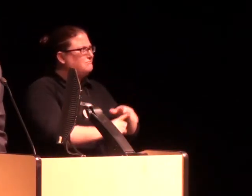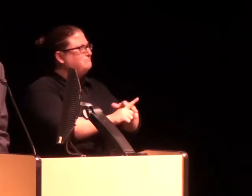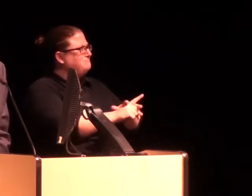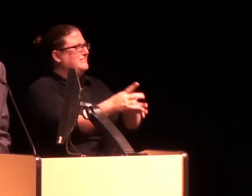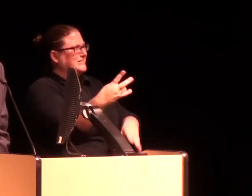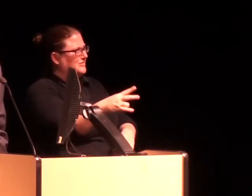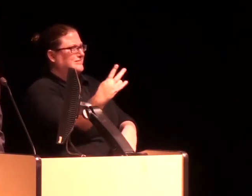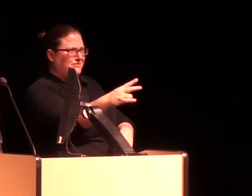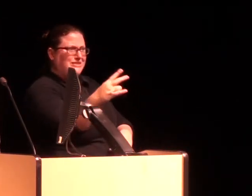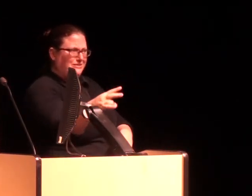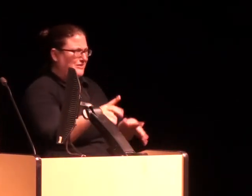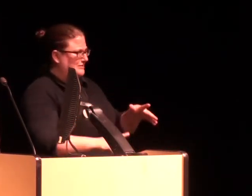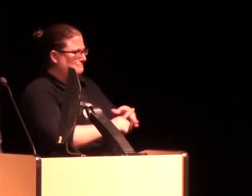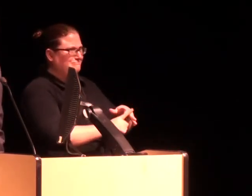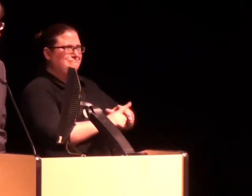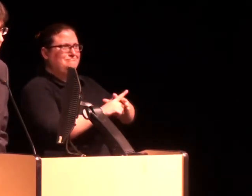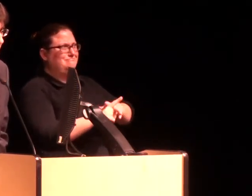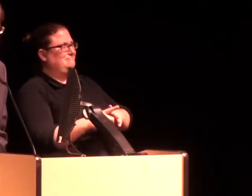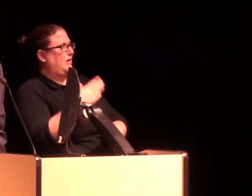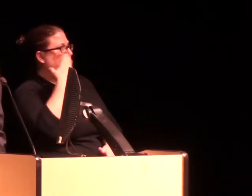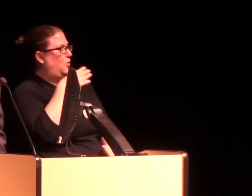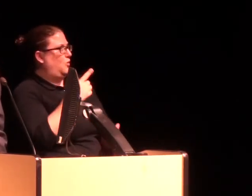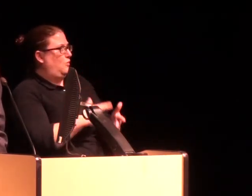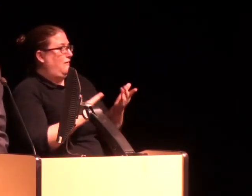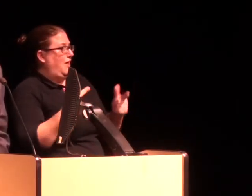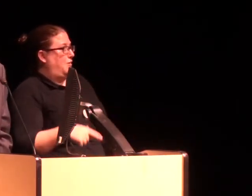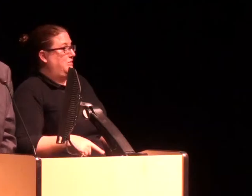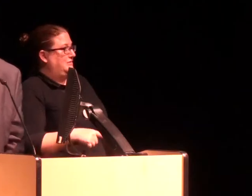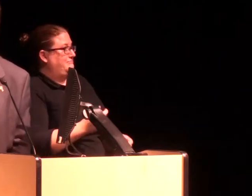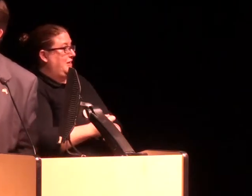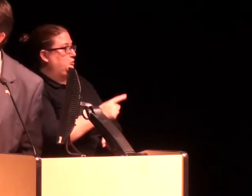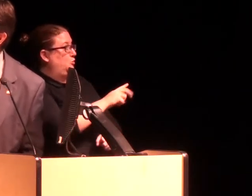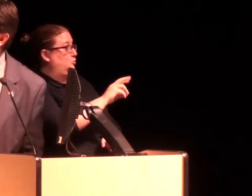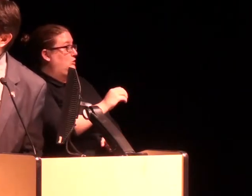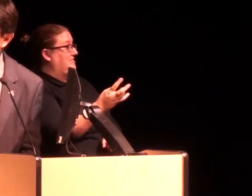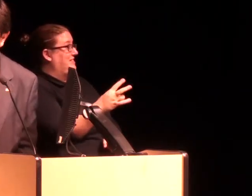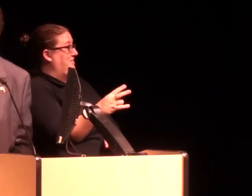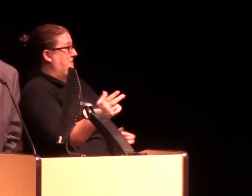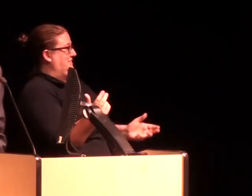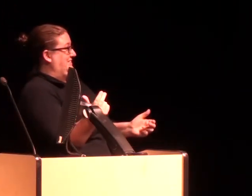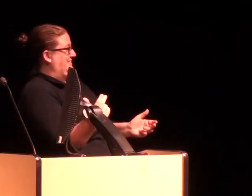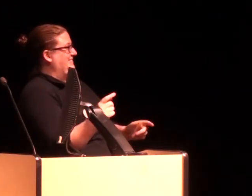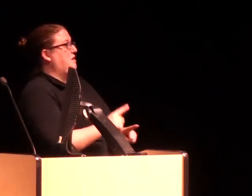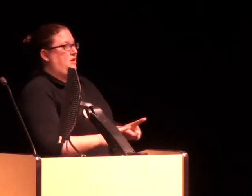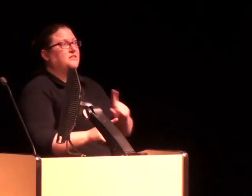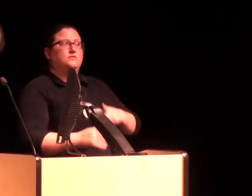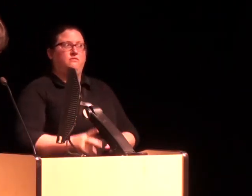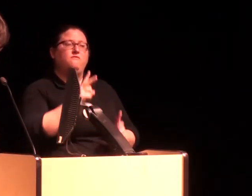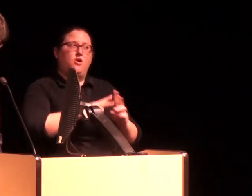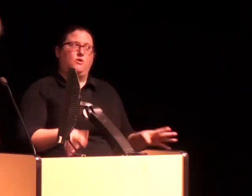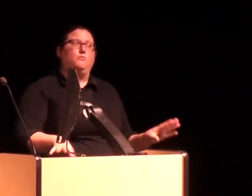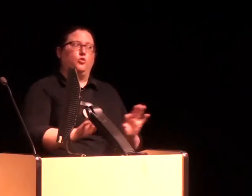the 17. I don't know what is going to happen next year, it's 2017, but this was very important.